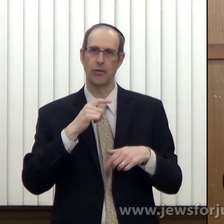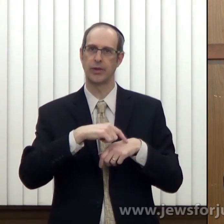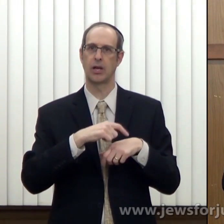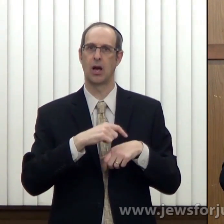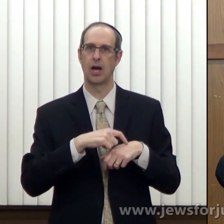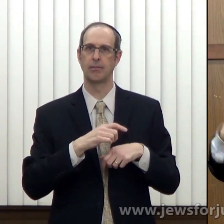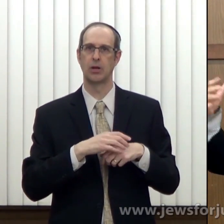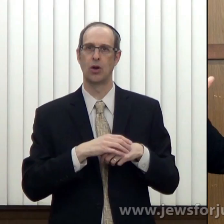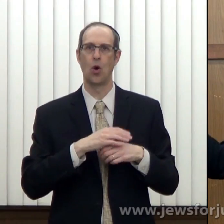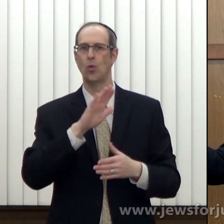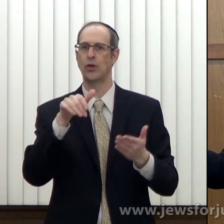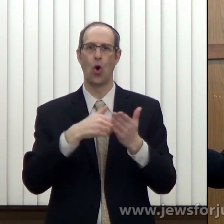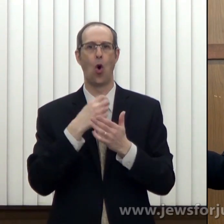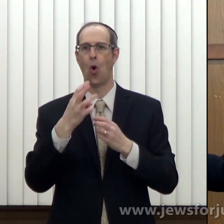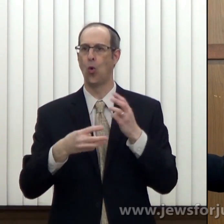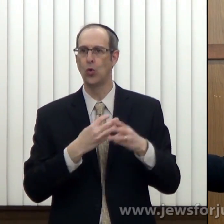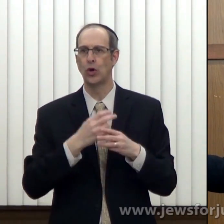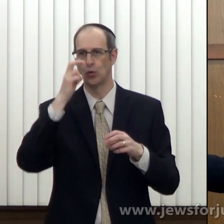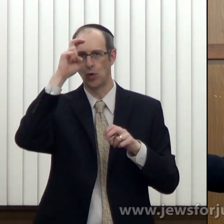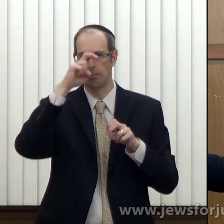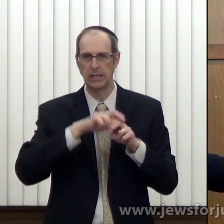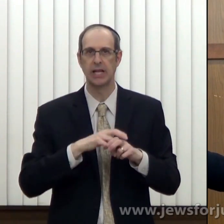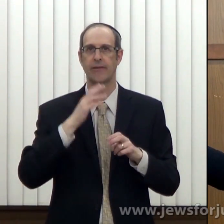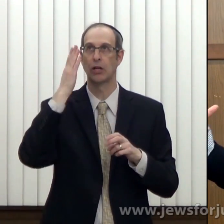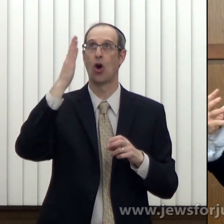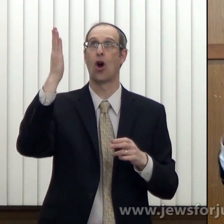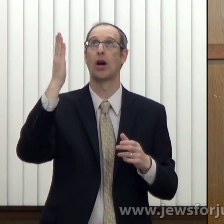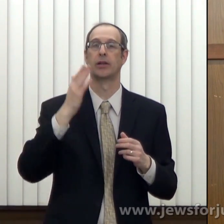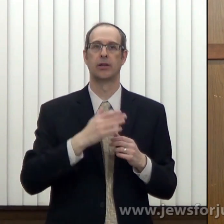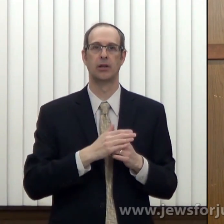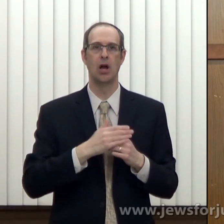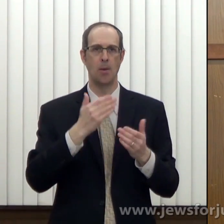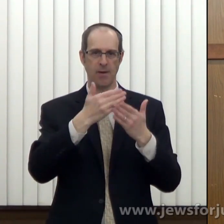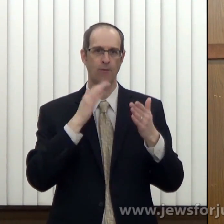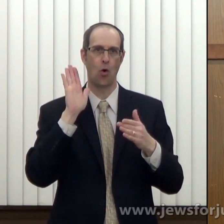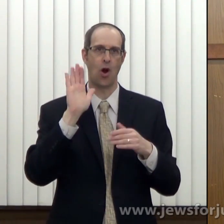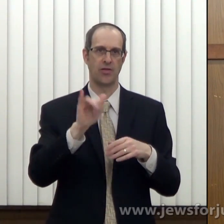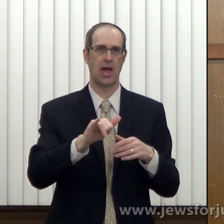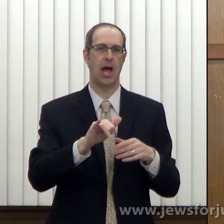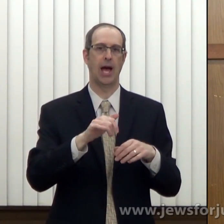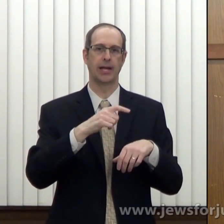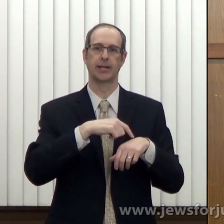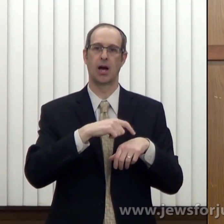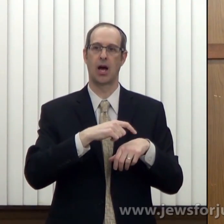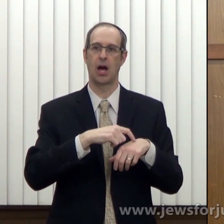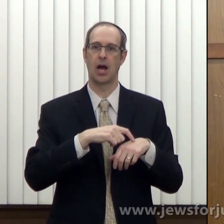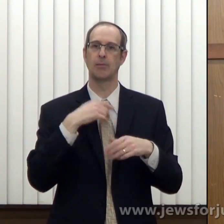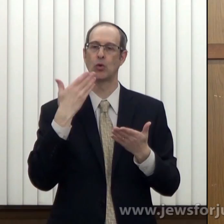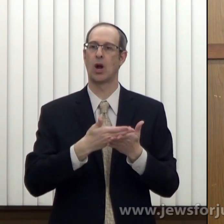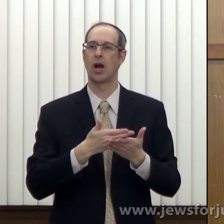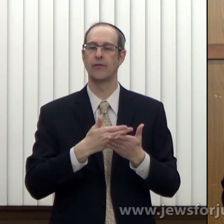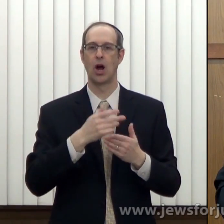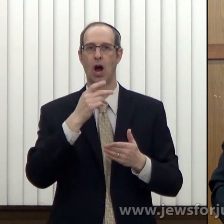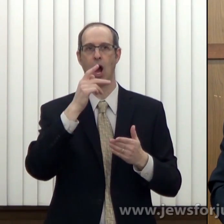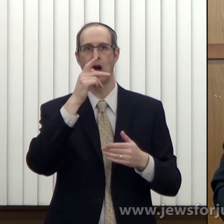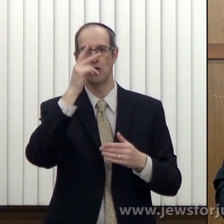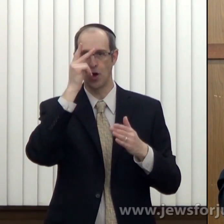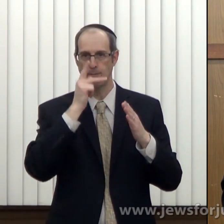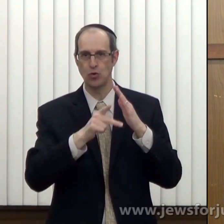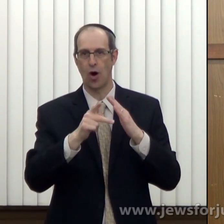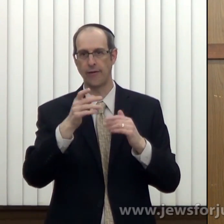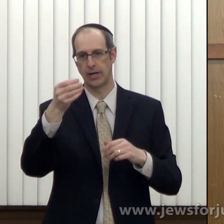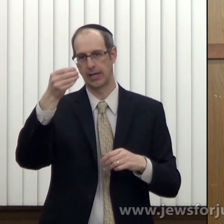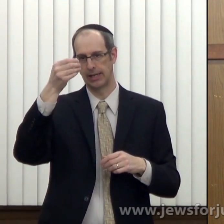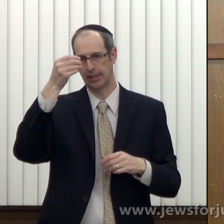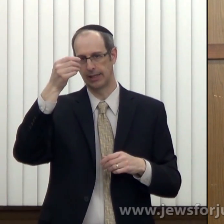time when the whole world will believe in God. So before that time comes, the prophet tells us